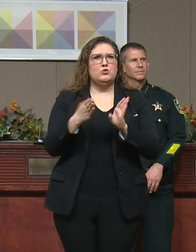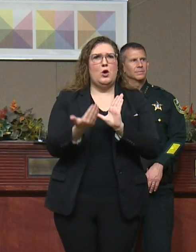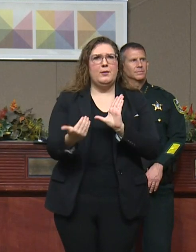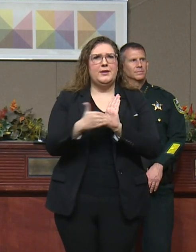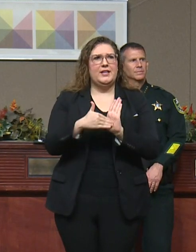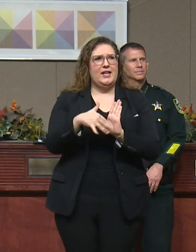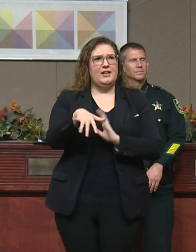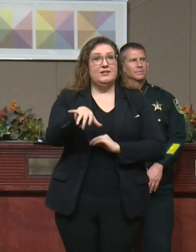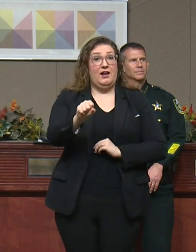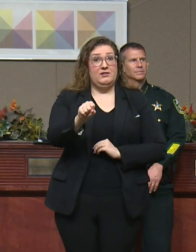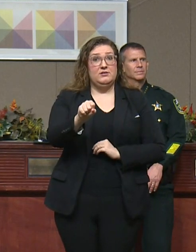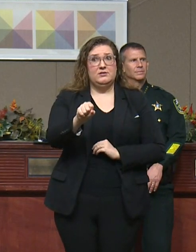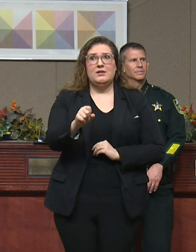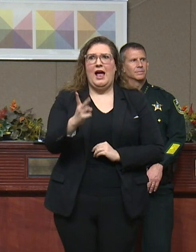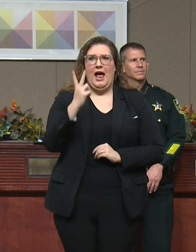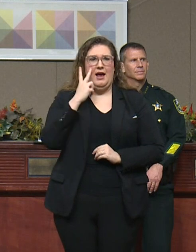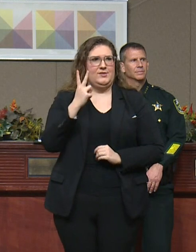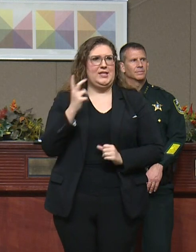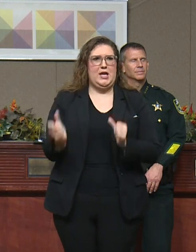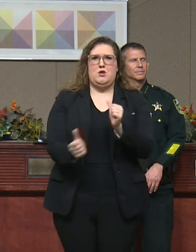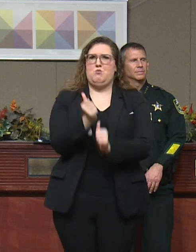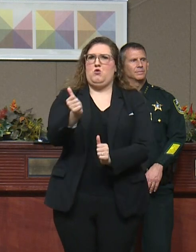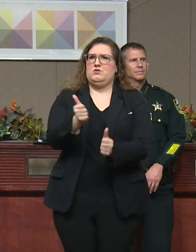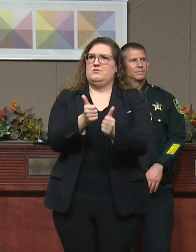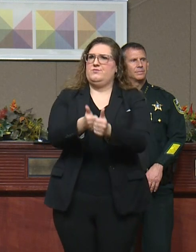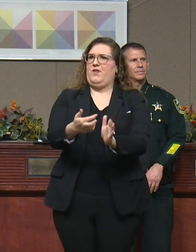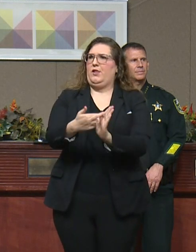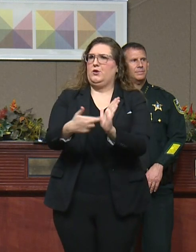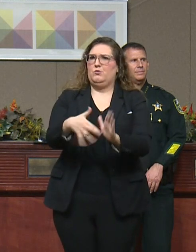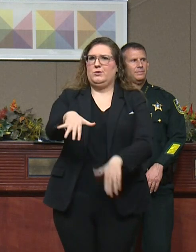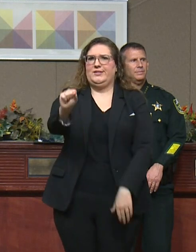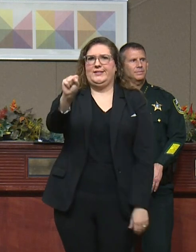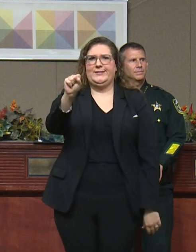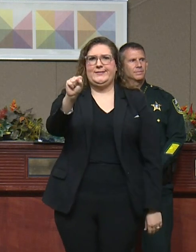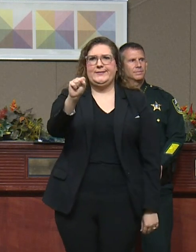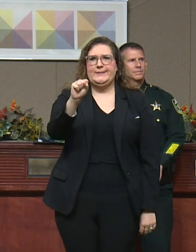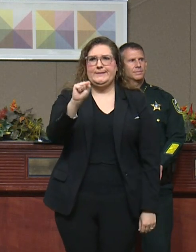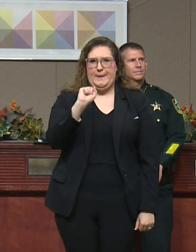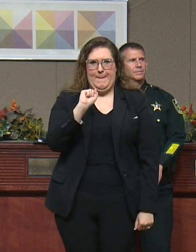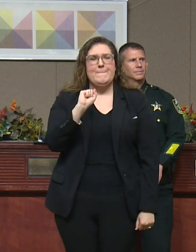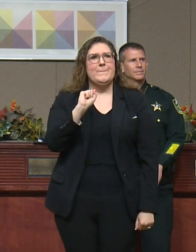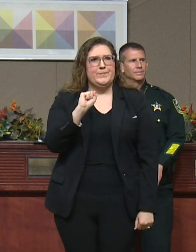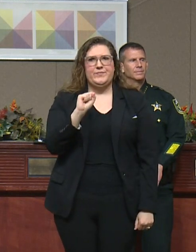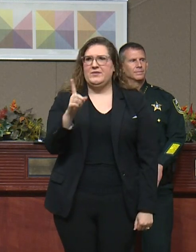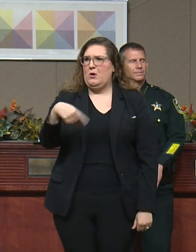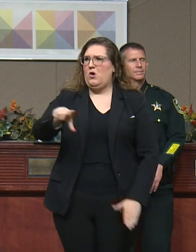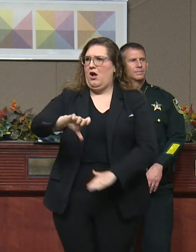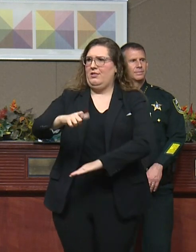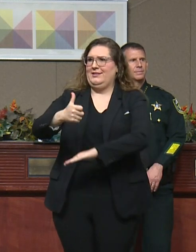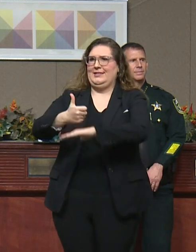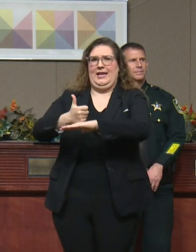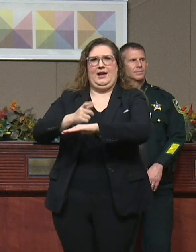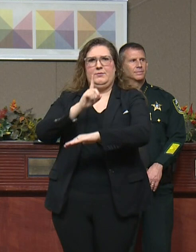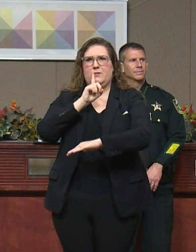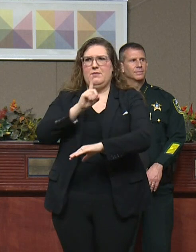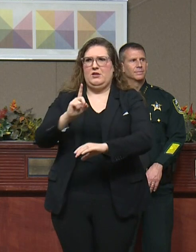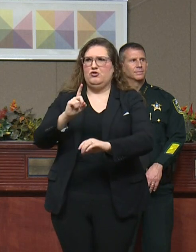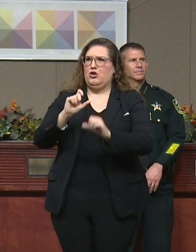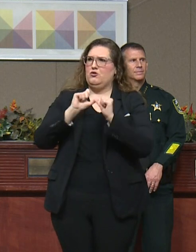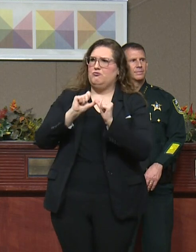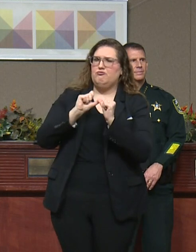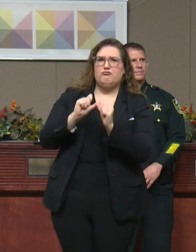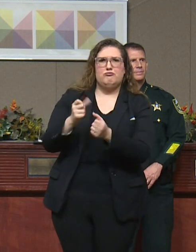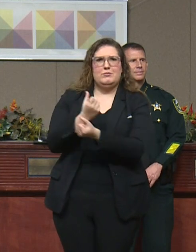saw significant compliance. You know, they were doing things in a very safe and healthy way, so that's